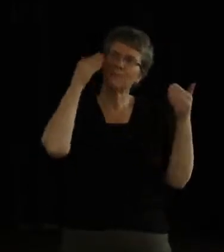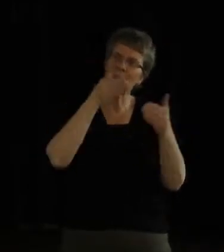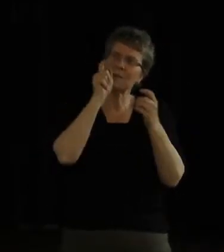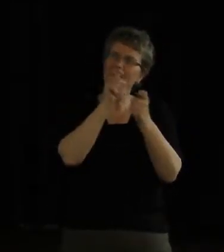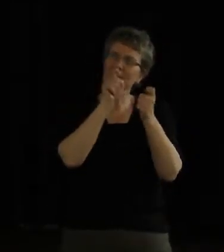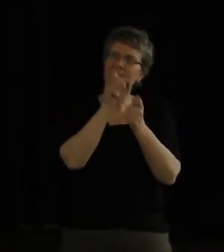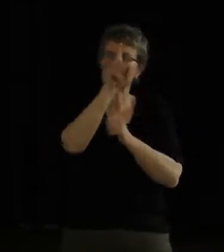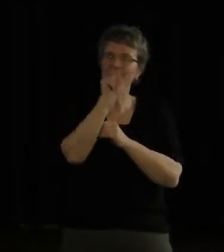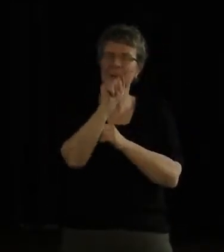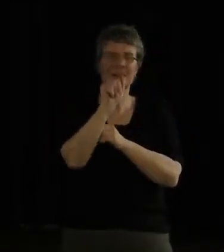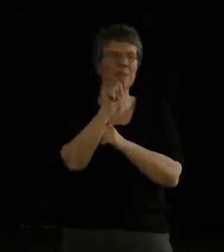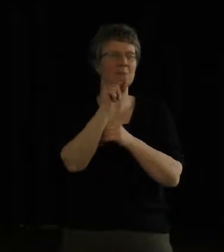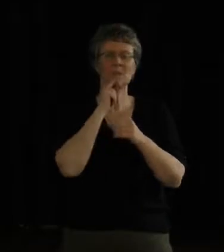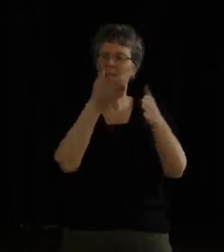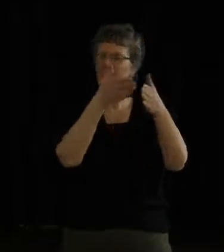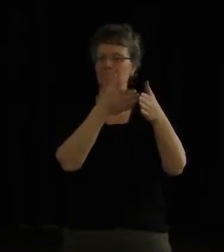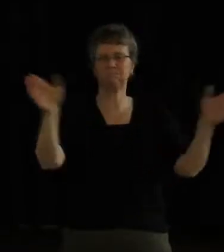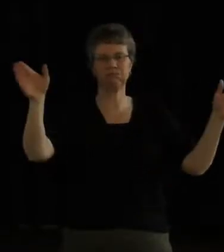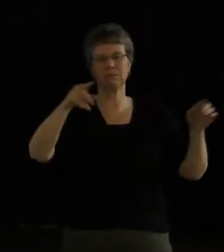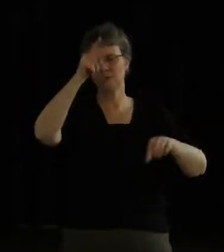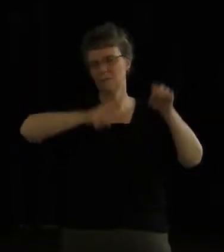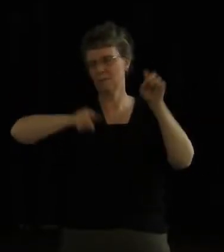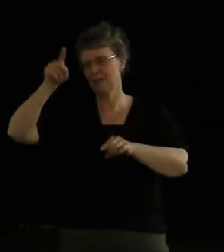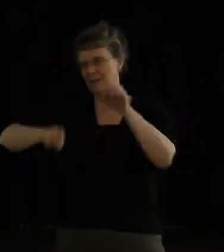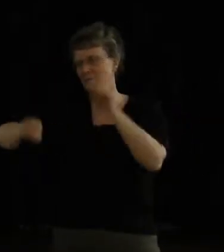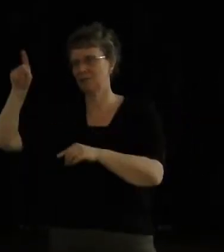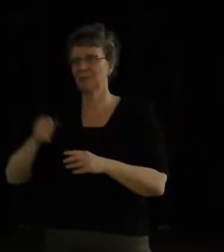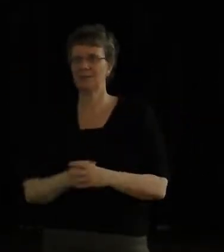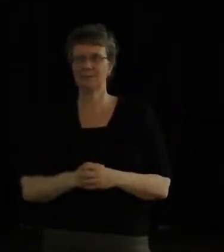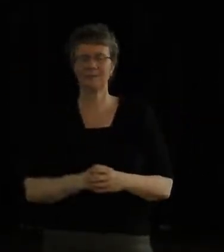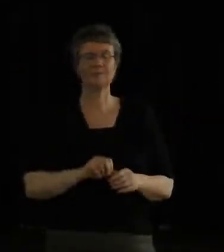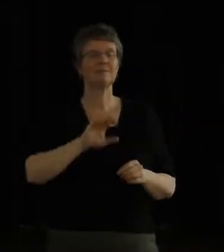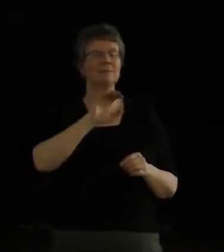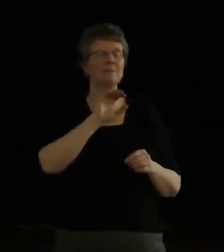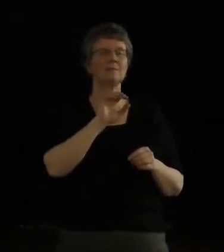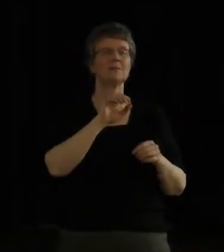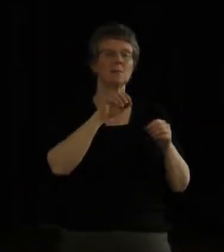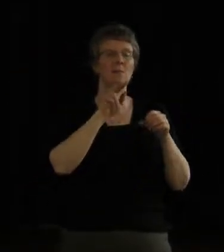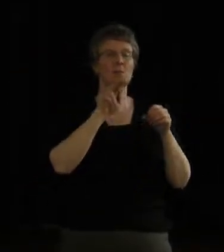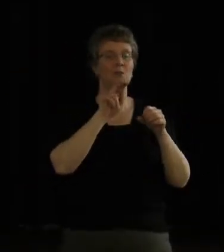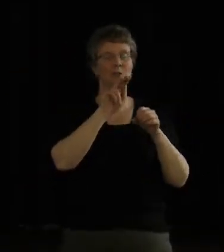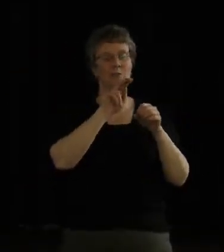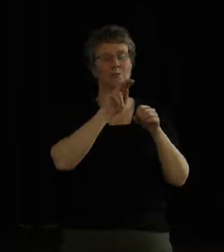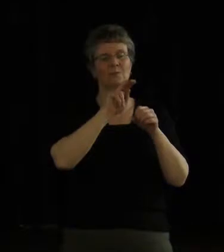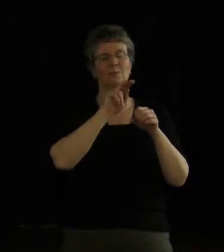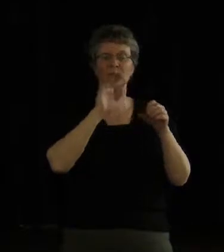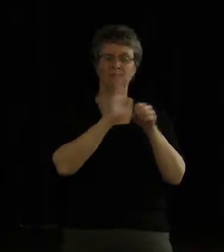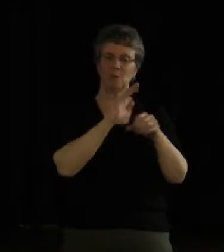there. A way I've heard it referred to is 8 to 80. So when we design and plan, we try to design in